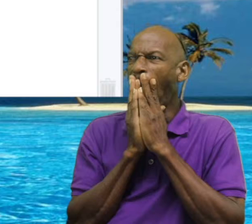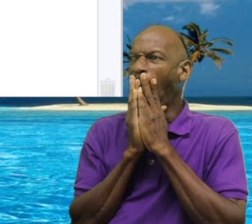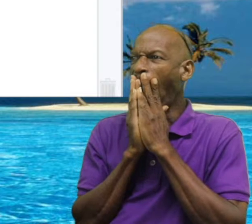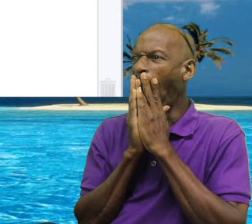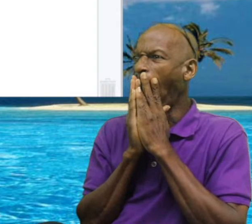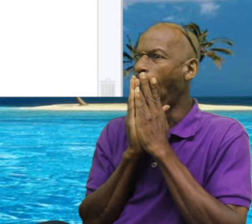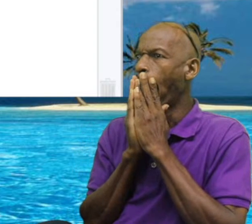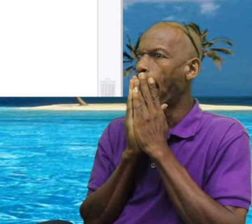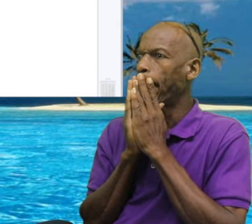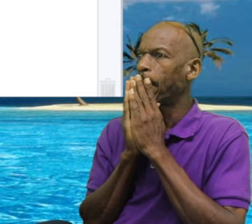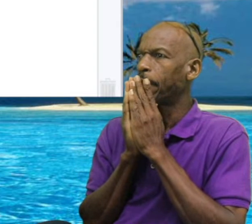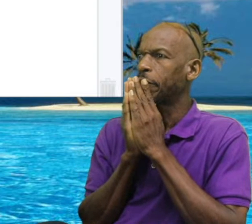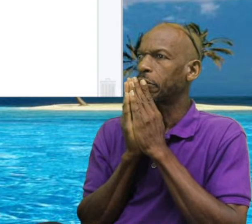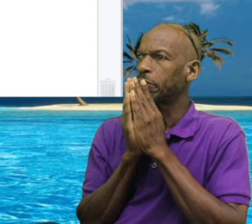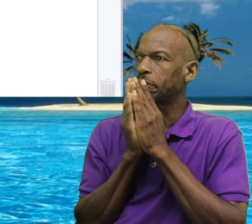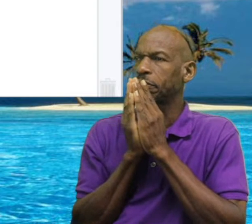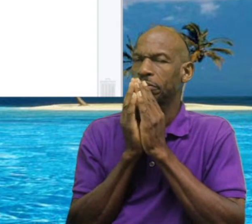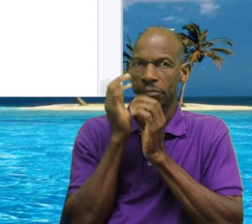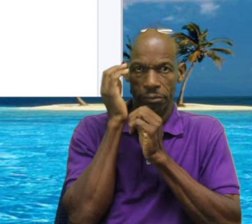DEAF,